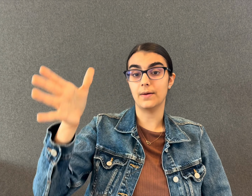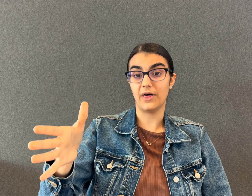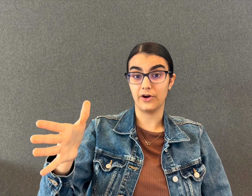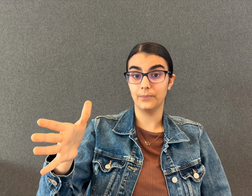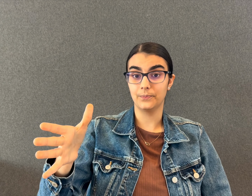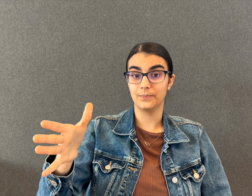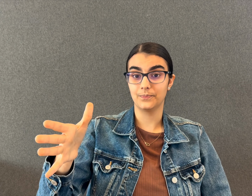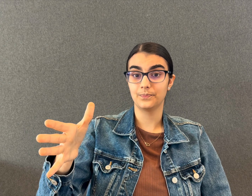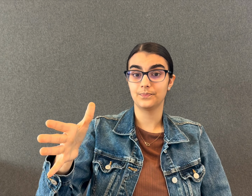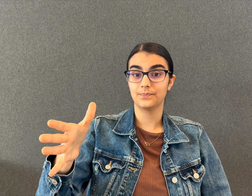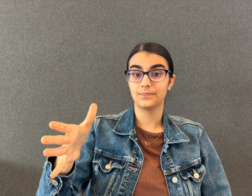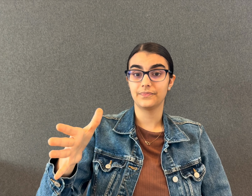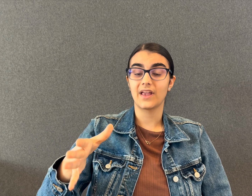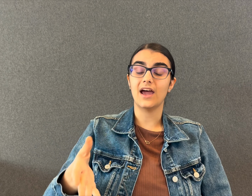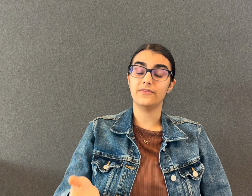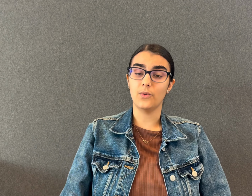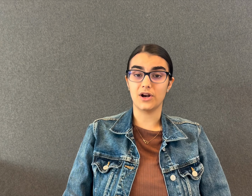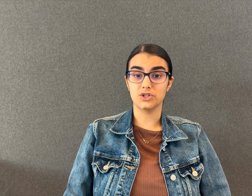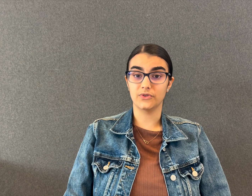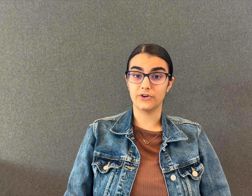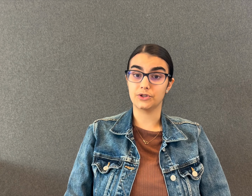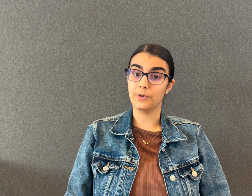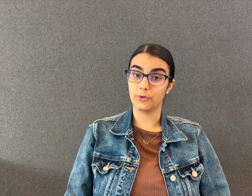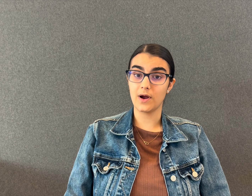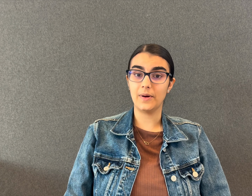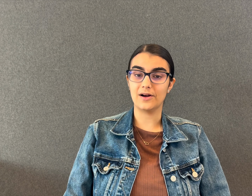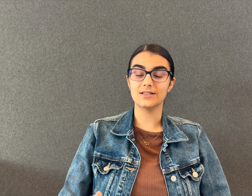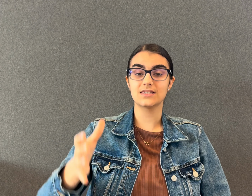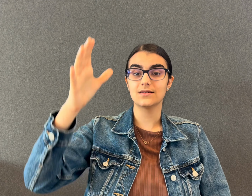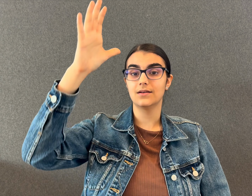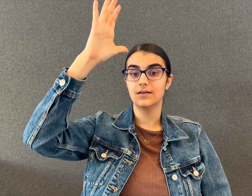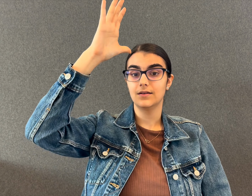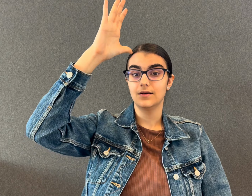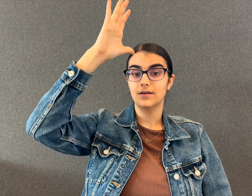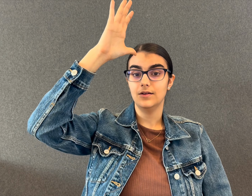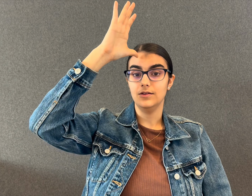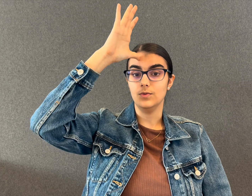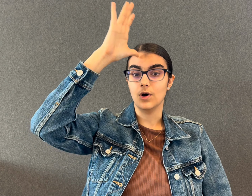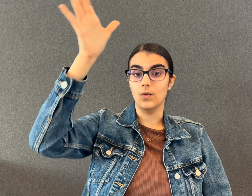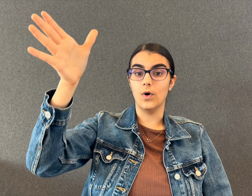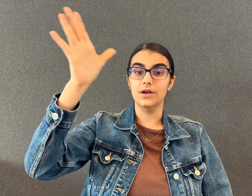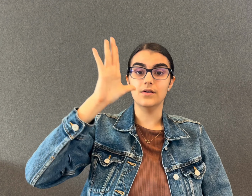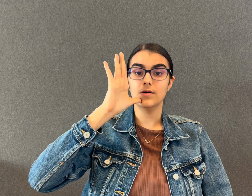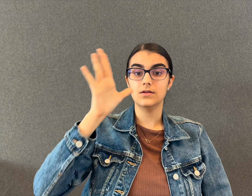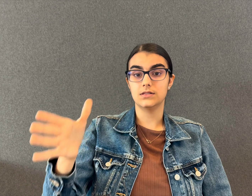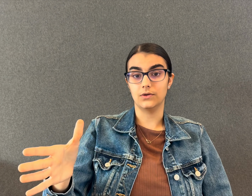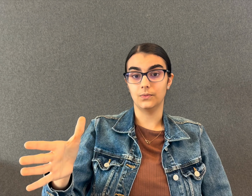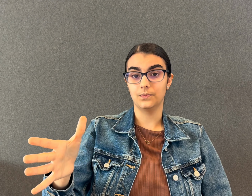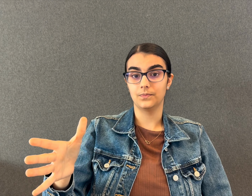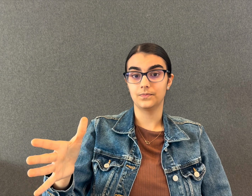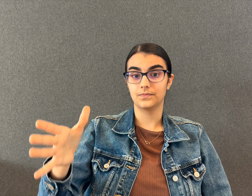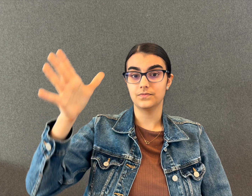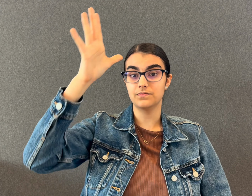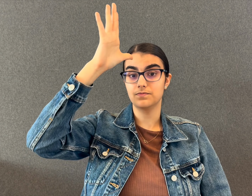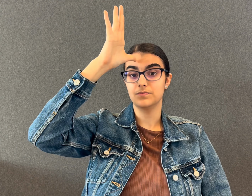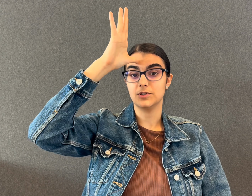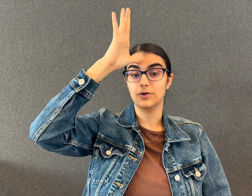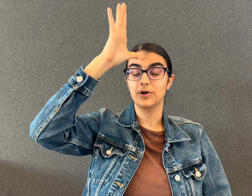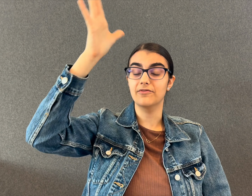grandmother. And if you wanted to refer to both grandparents, you would go 1, 2. So